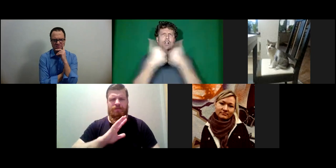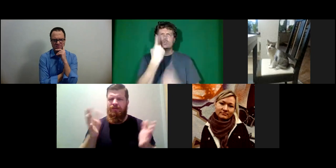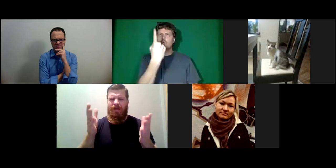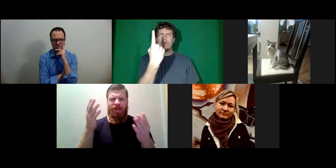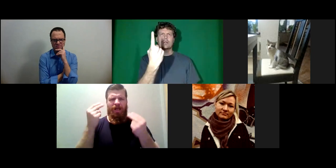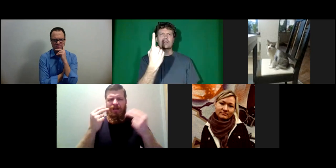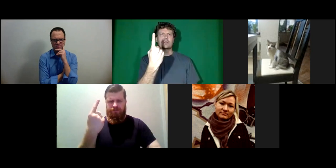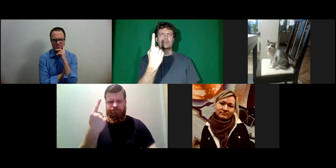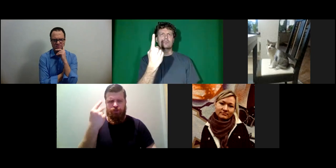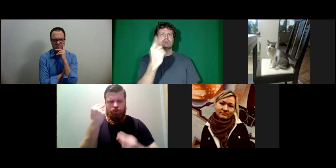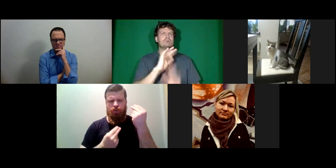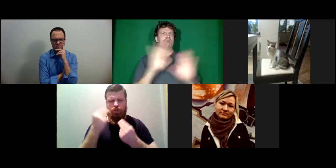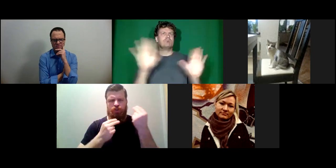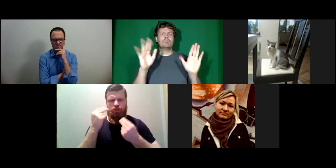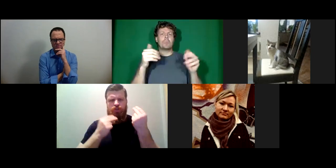My coach told me,